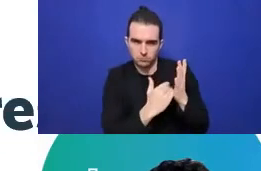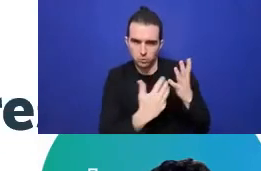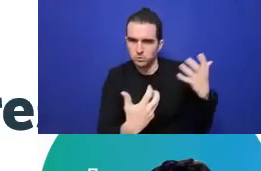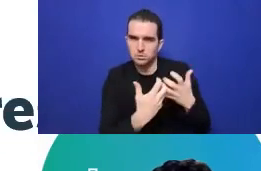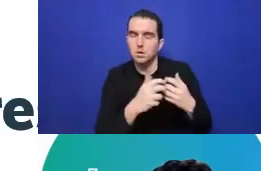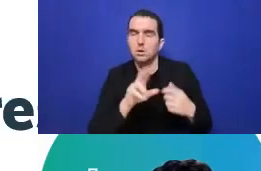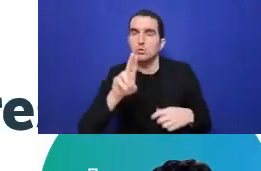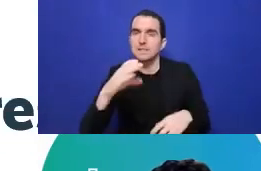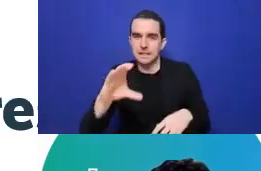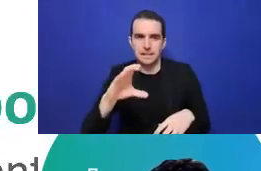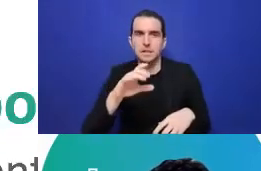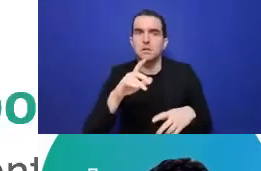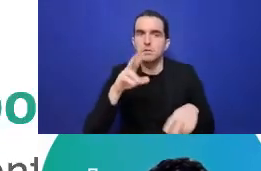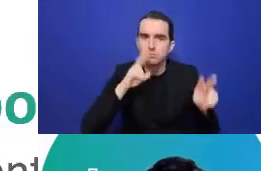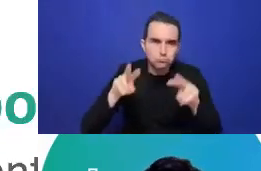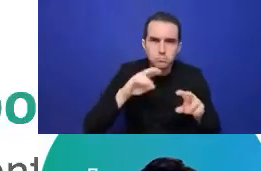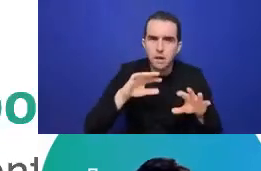reporting.